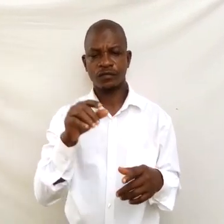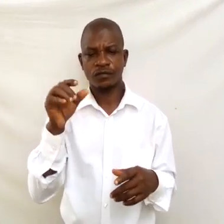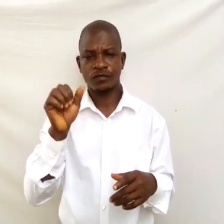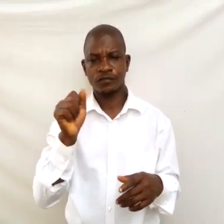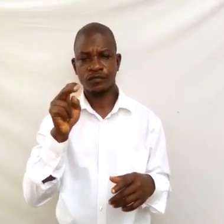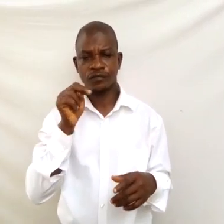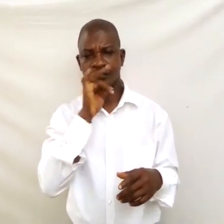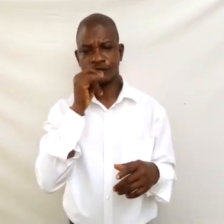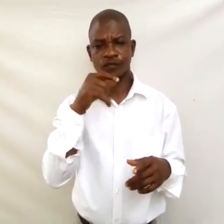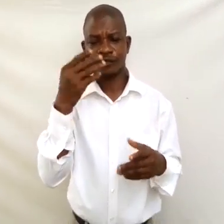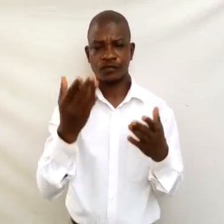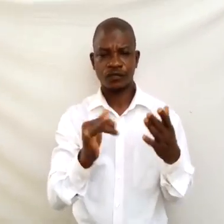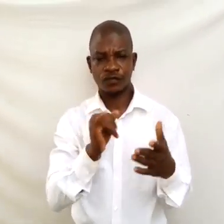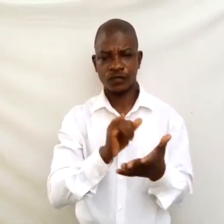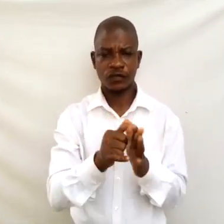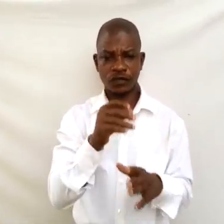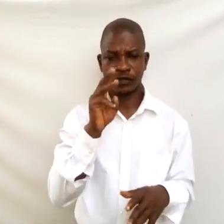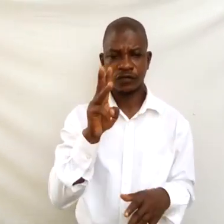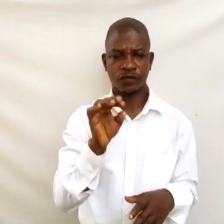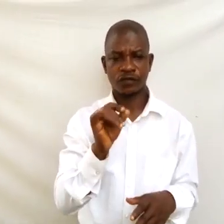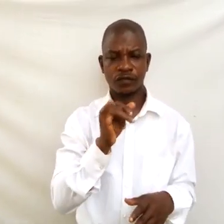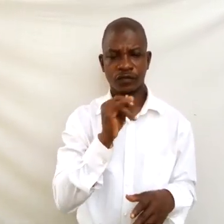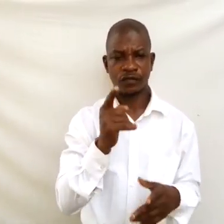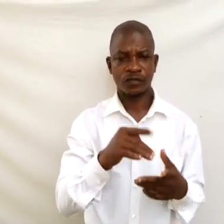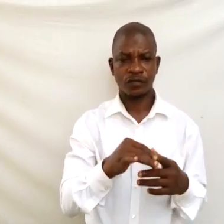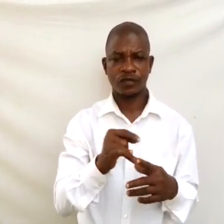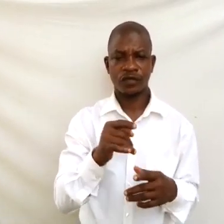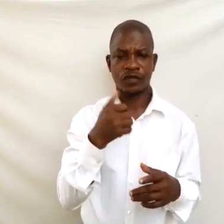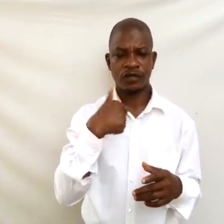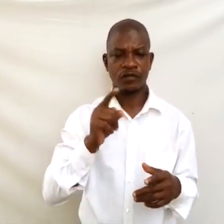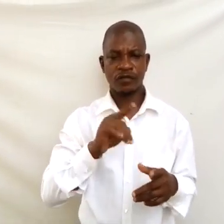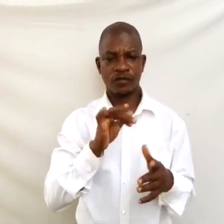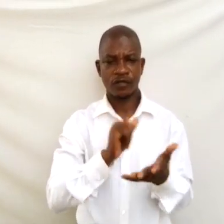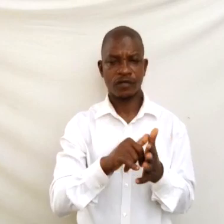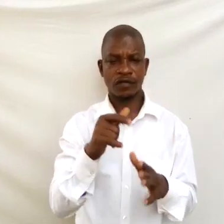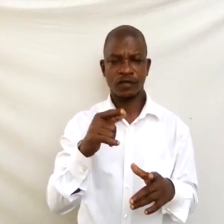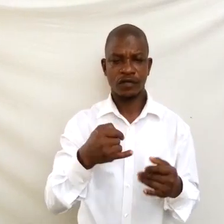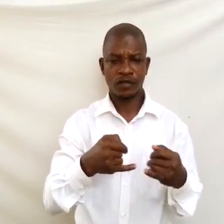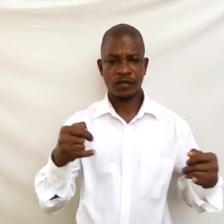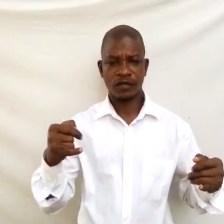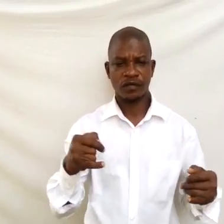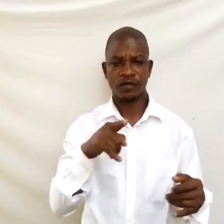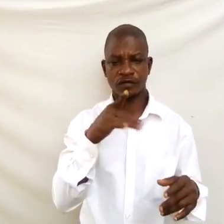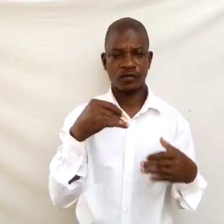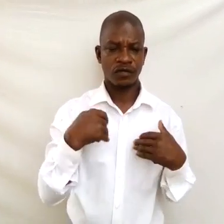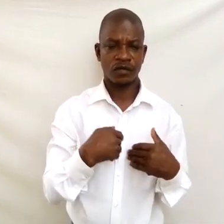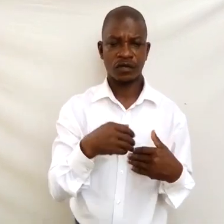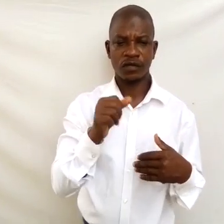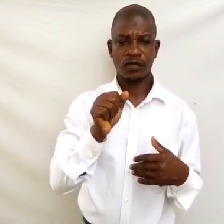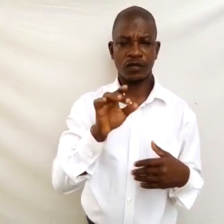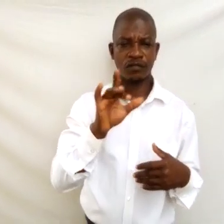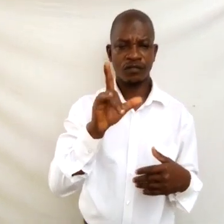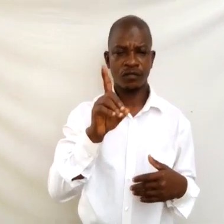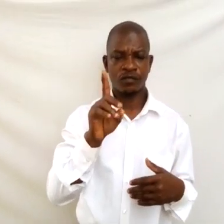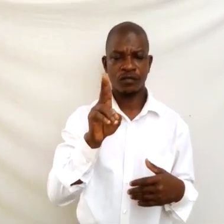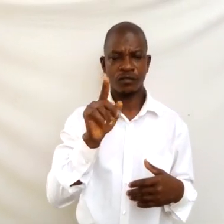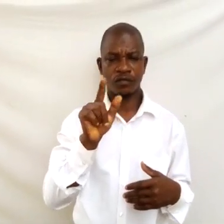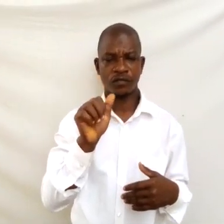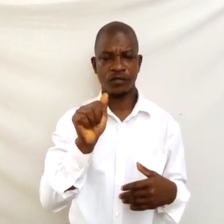degrees. So anywhere on that line, you have Abdullah.